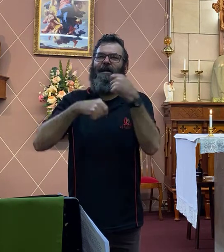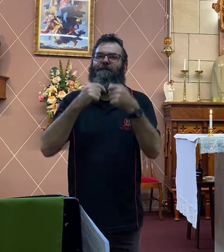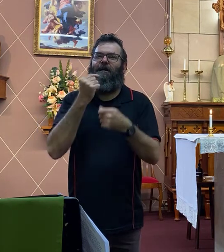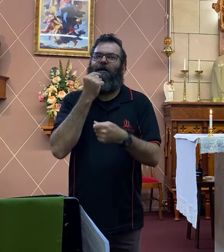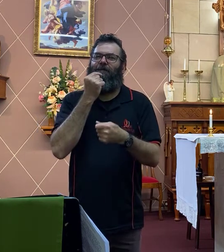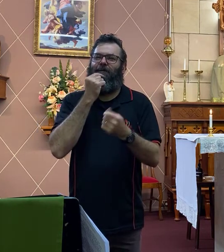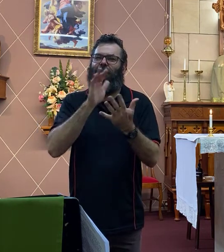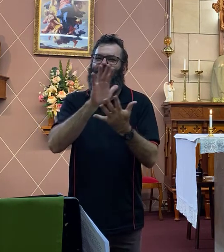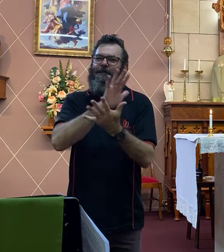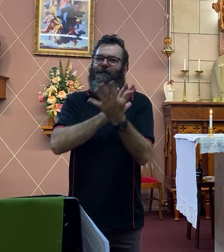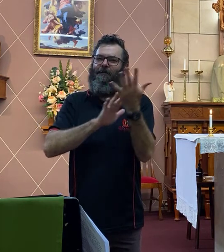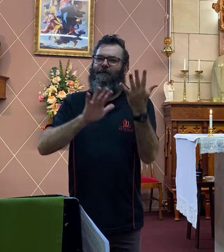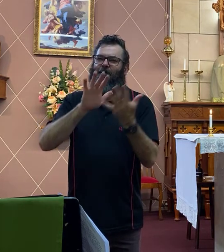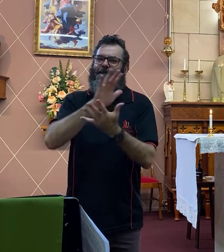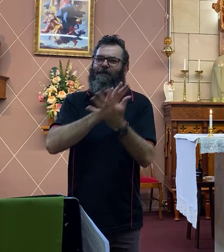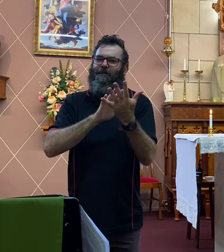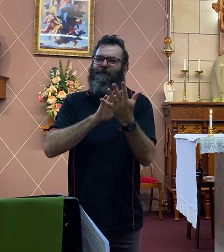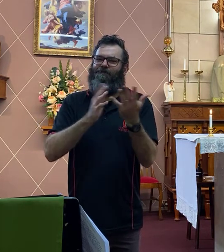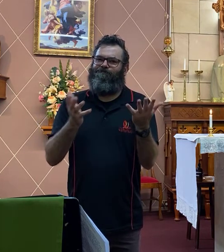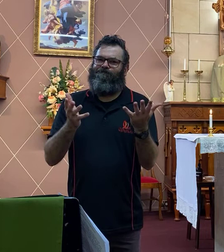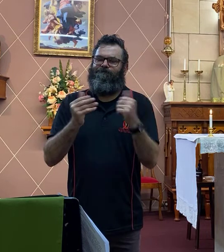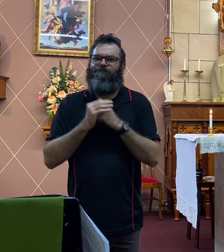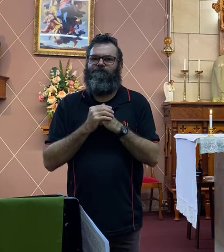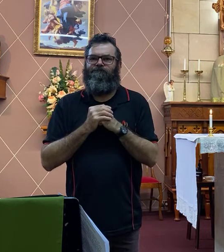They began to look down on others